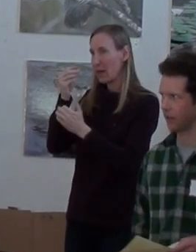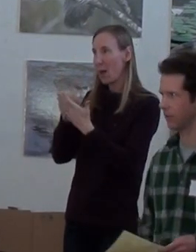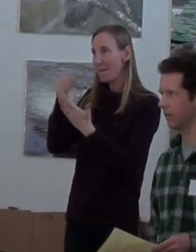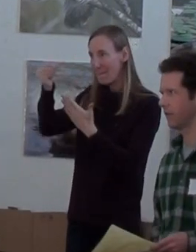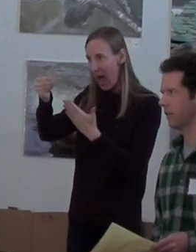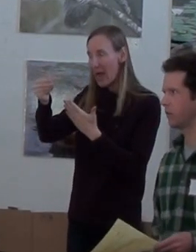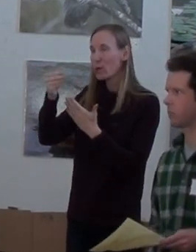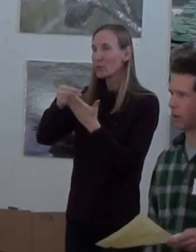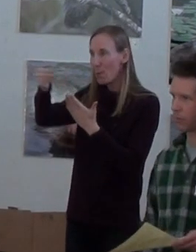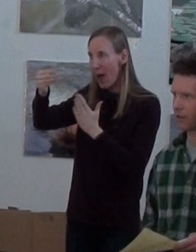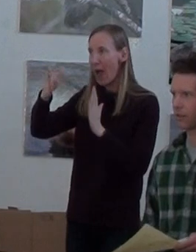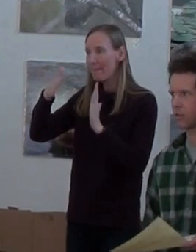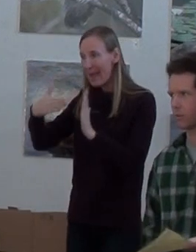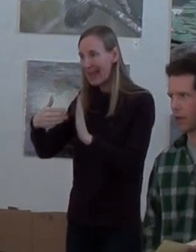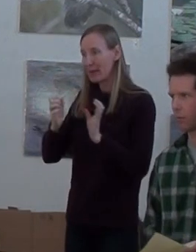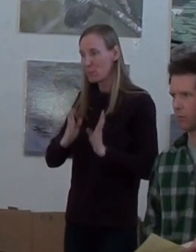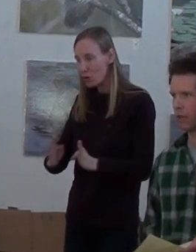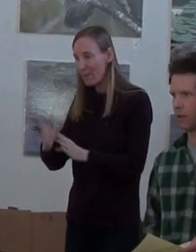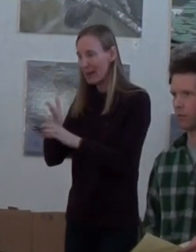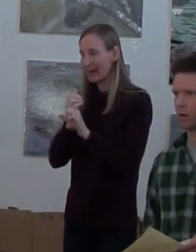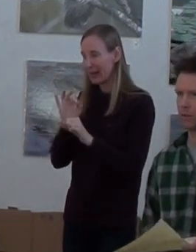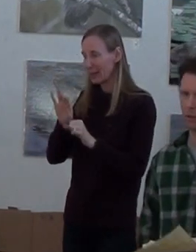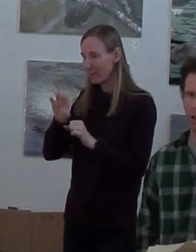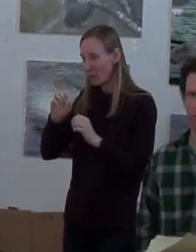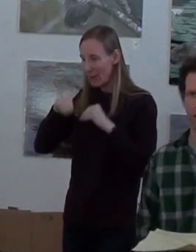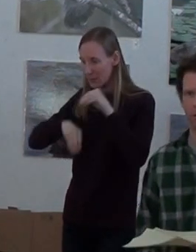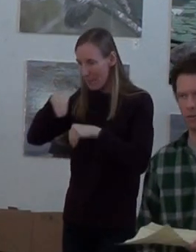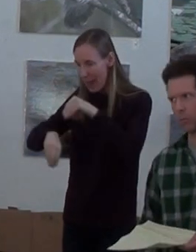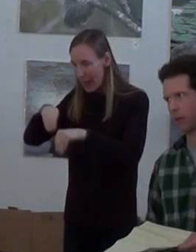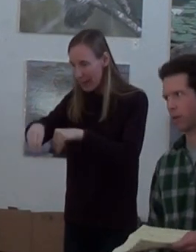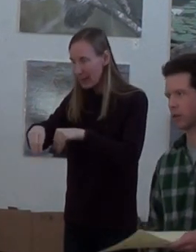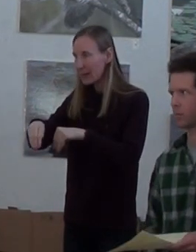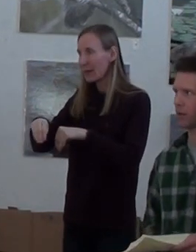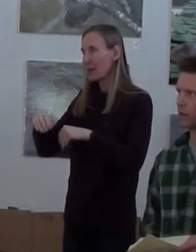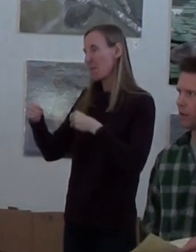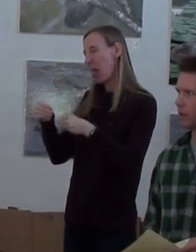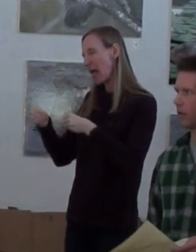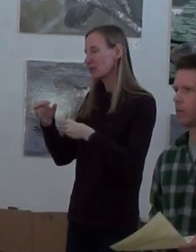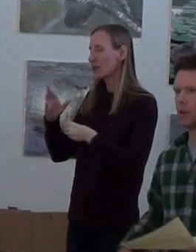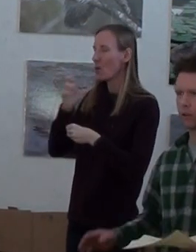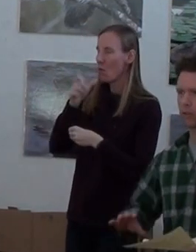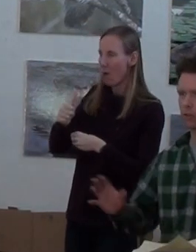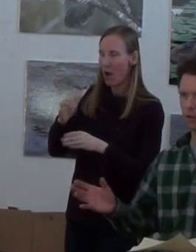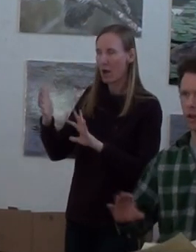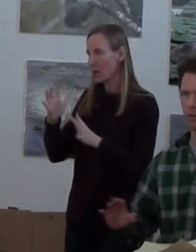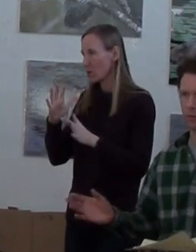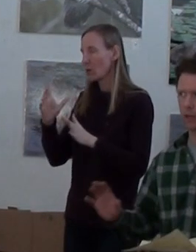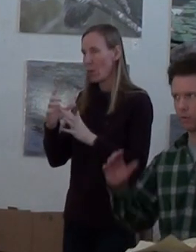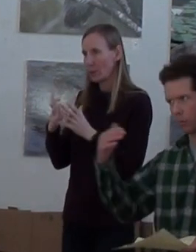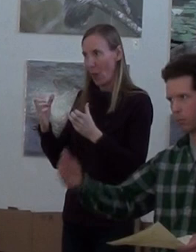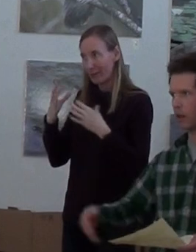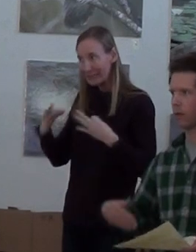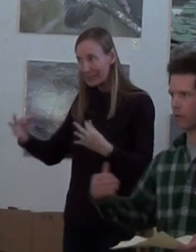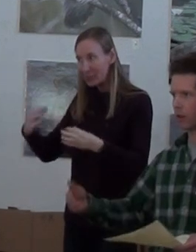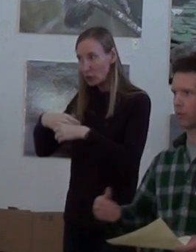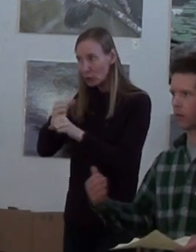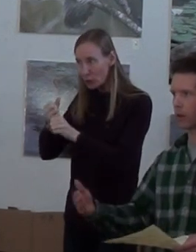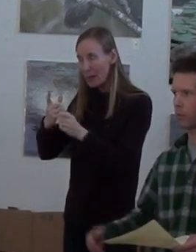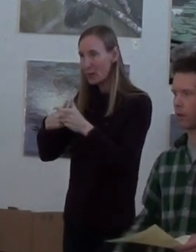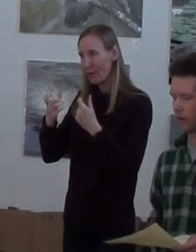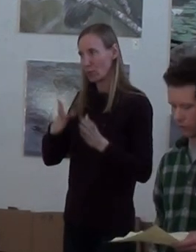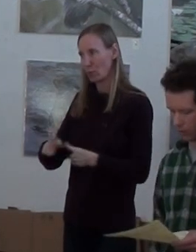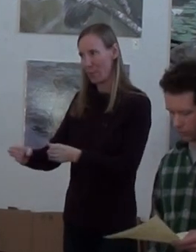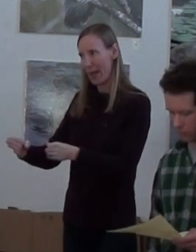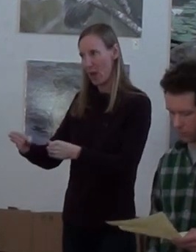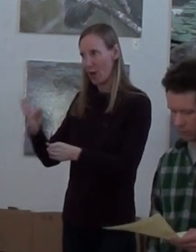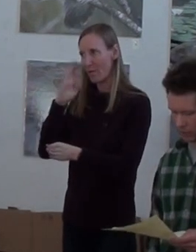got to paint it, prep it, get your frames made. If you're buying plastic, you don't have to make much. But, you know, there's a lot of kind of prepare, you know, you got